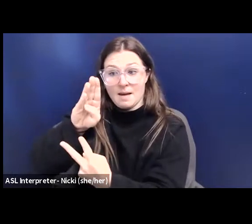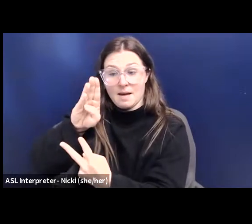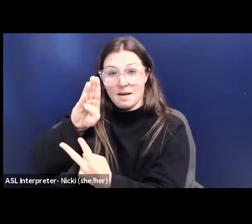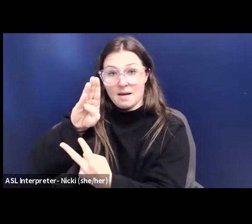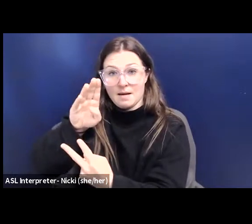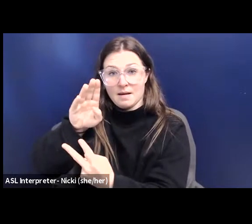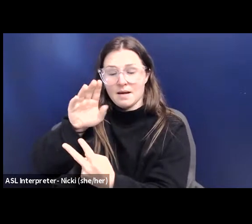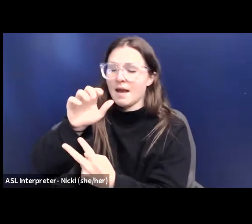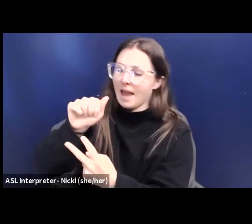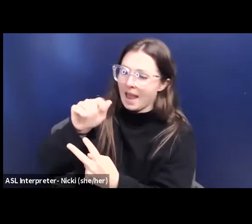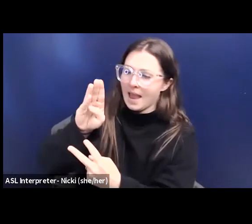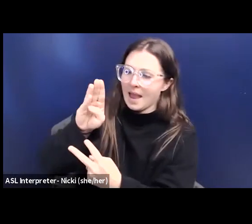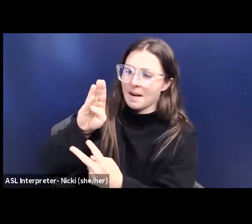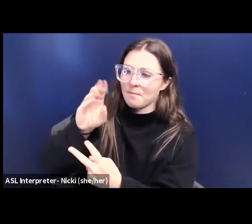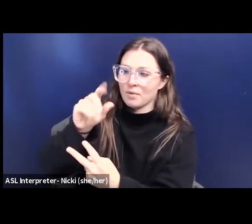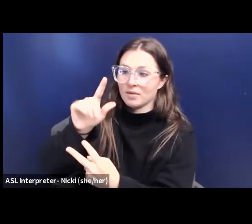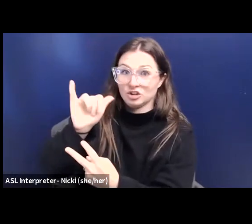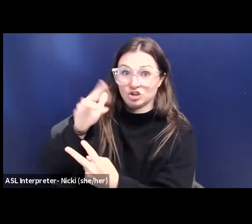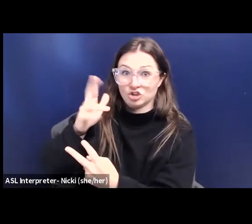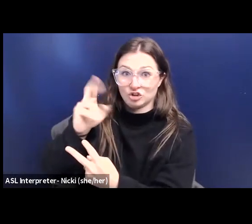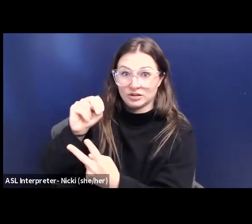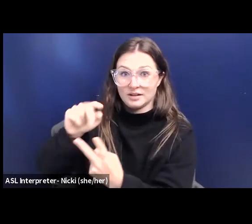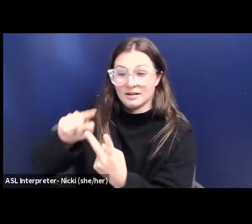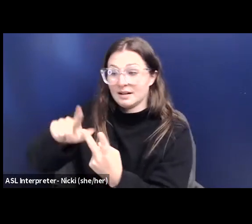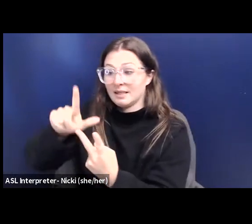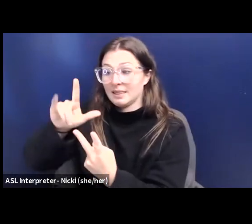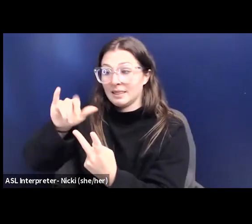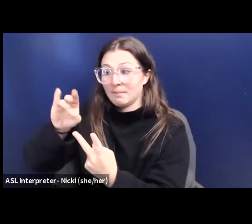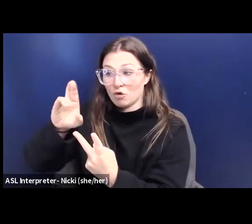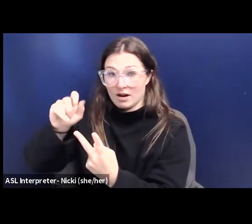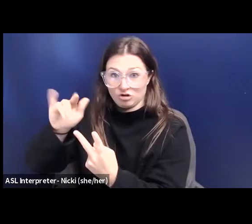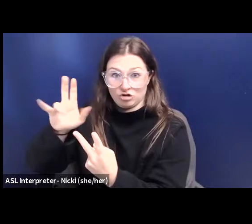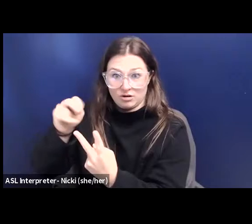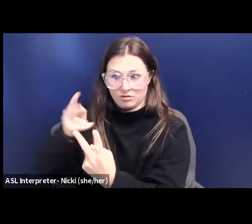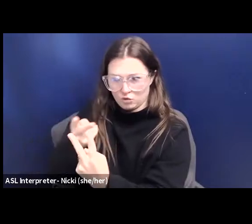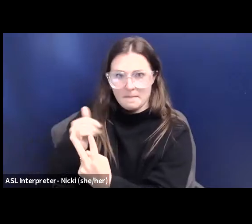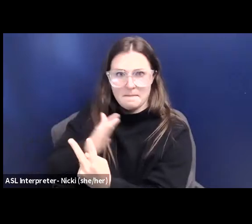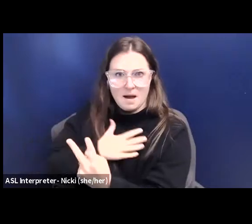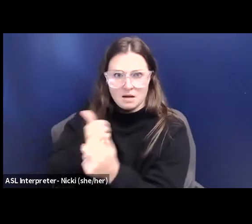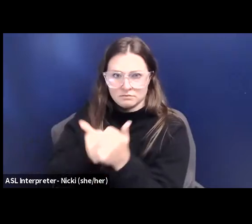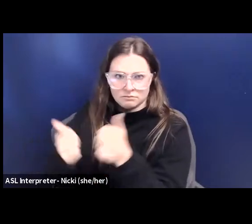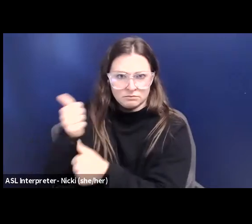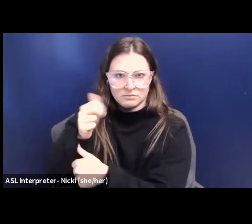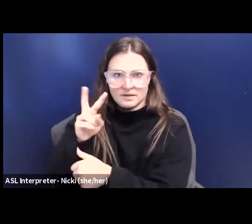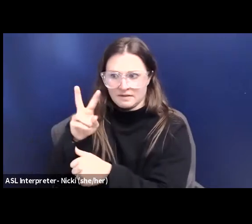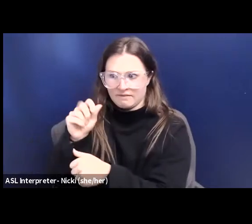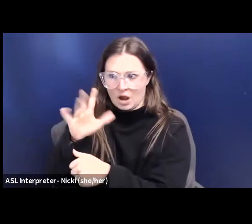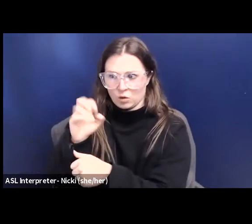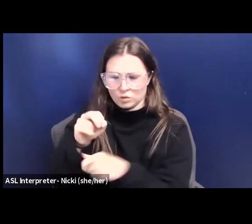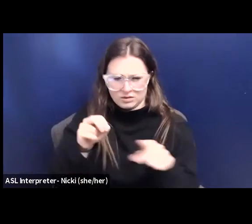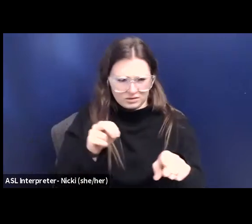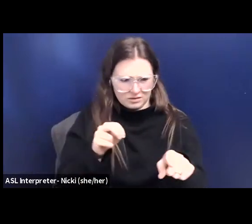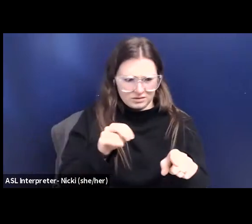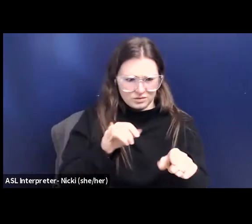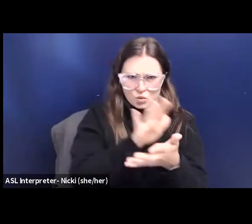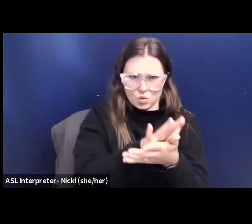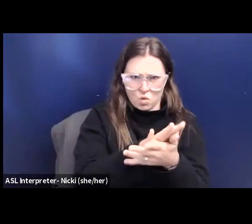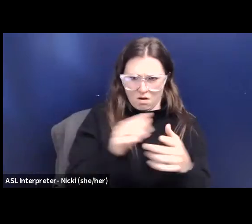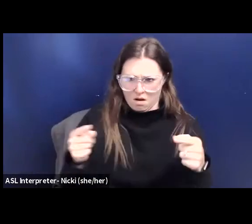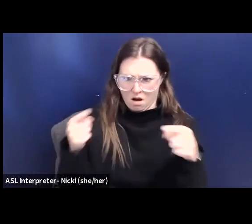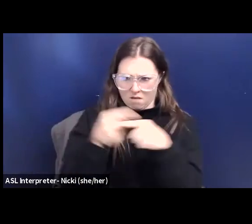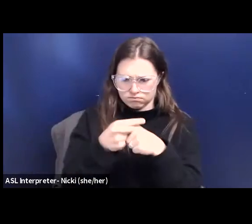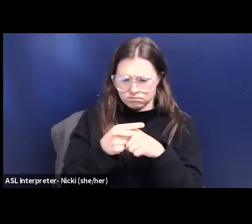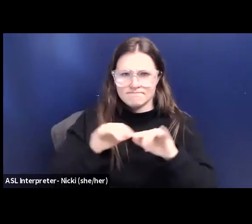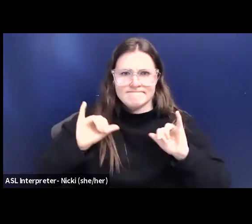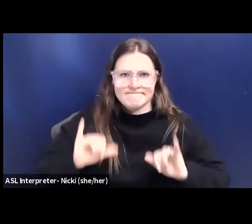start, because we actually can't do this on our own. We have to do this in community. And we have to grapple with the fact that we're